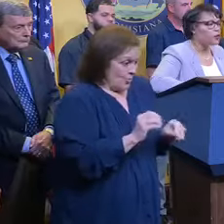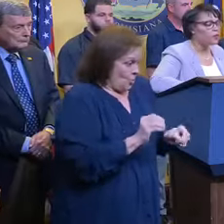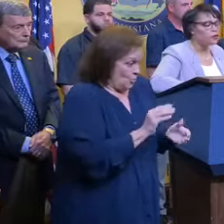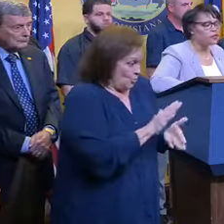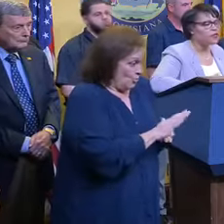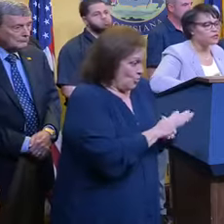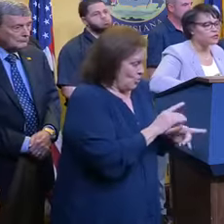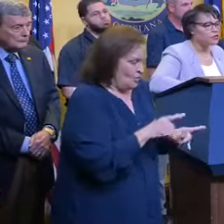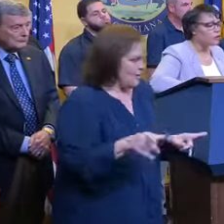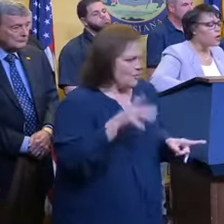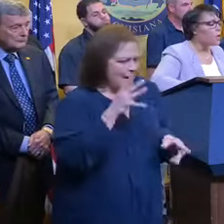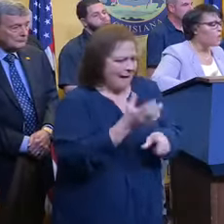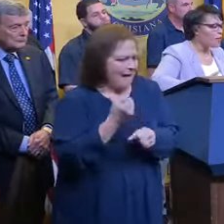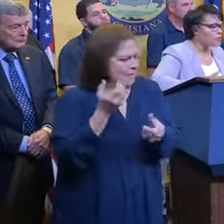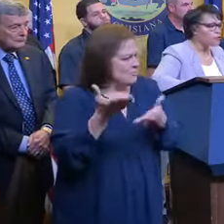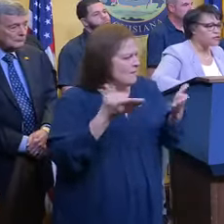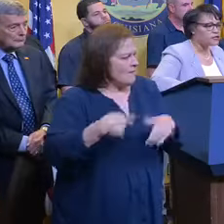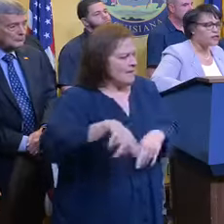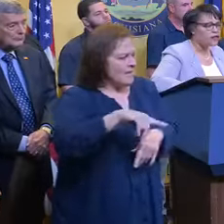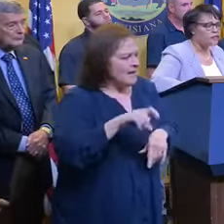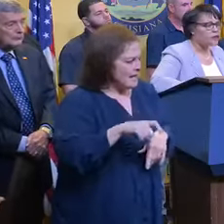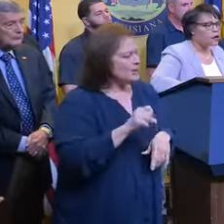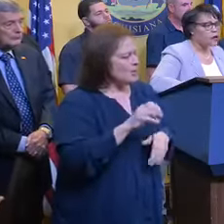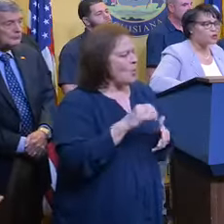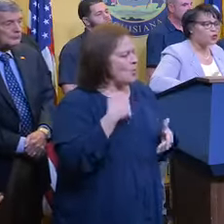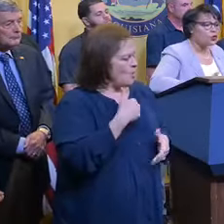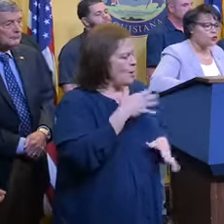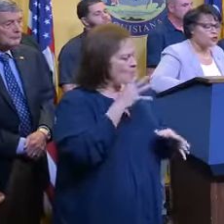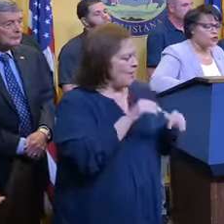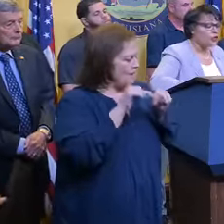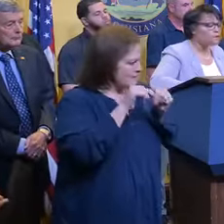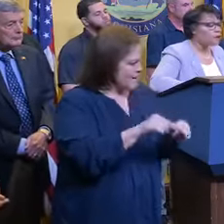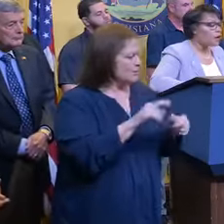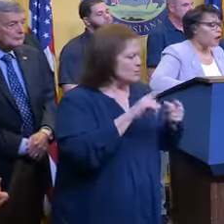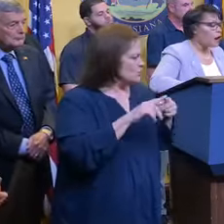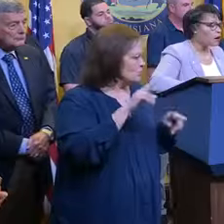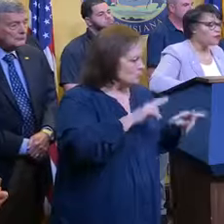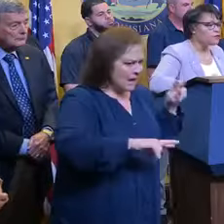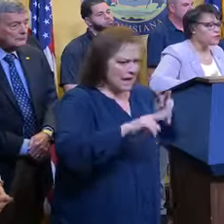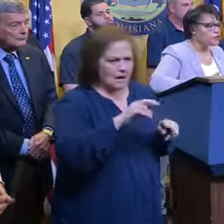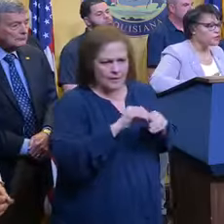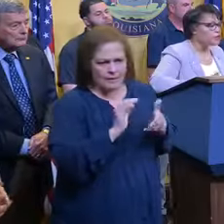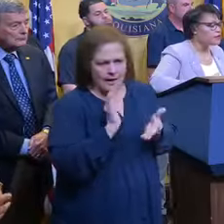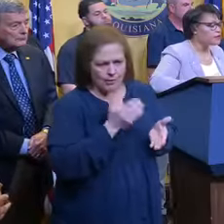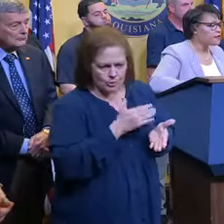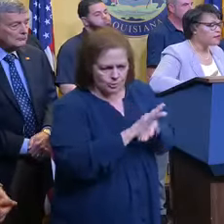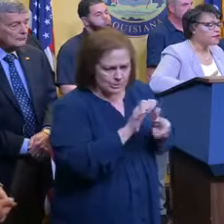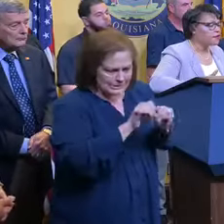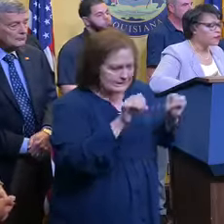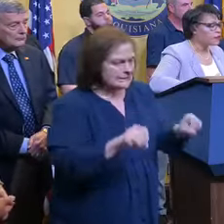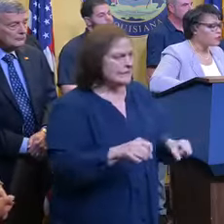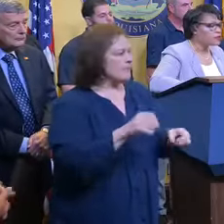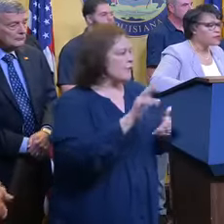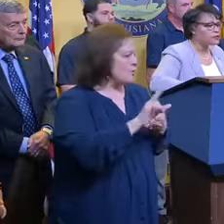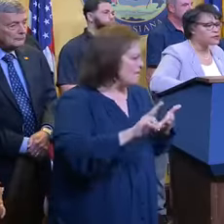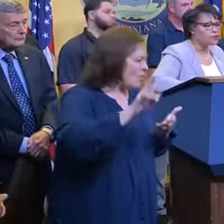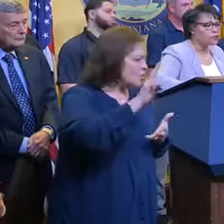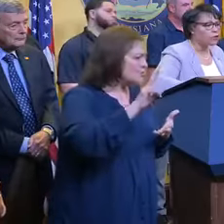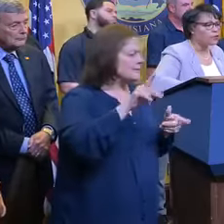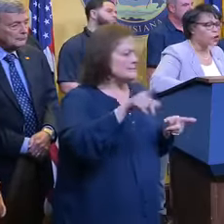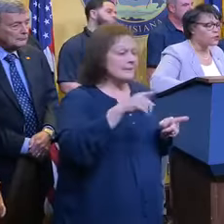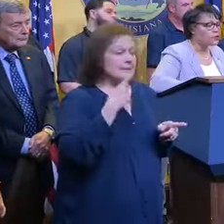school. So we will continue to monitor this with our school community. Our universities, again, they're not closing,